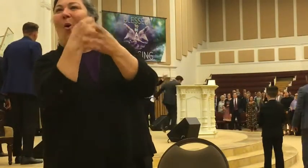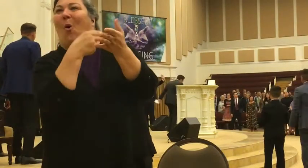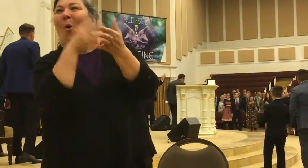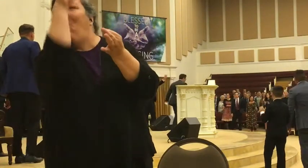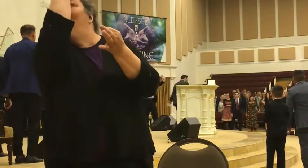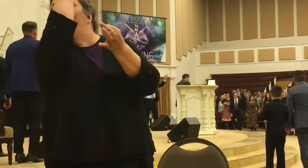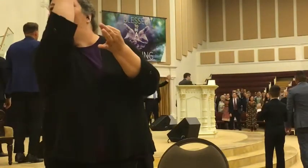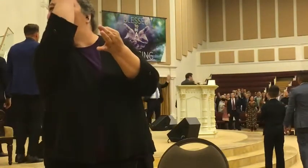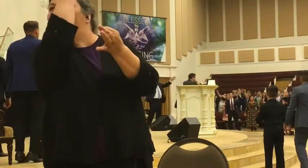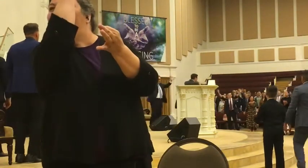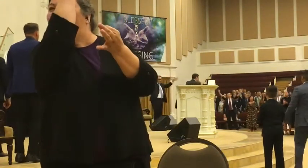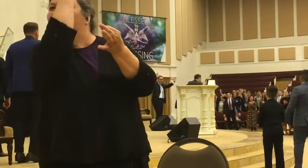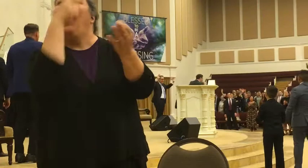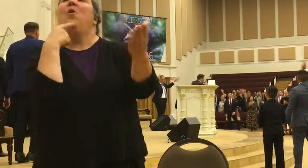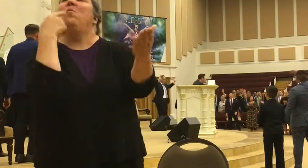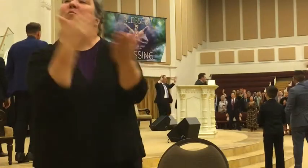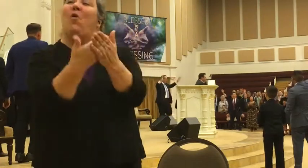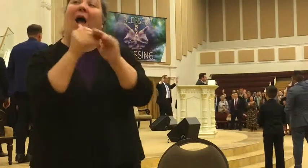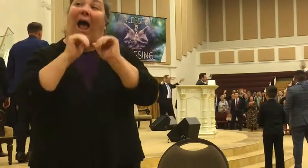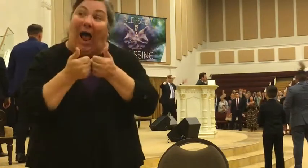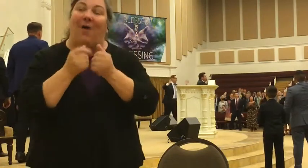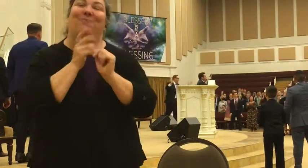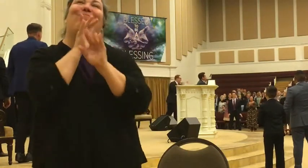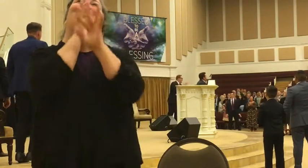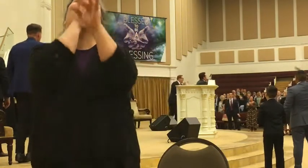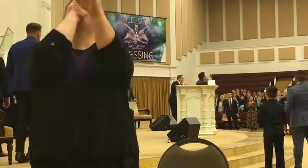he got the Holy Ghost evidenced by speaking.